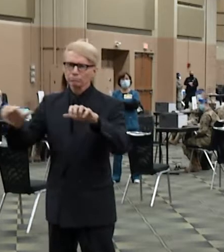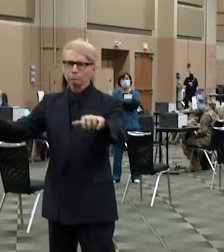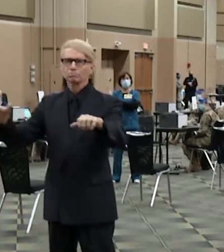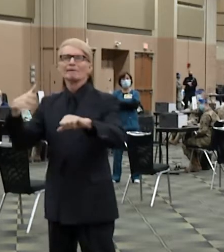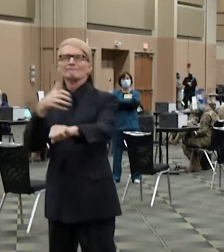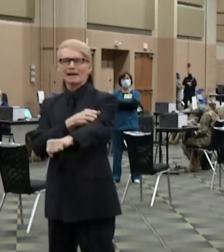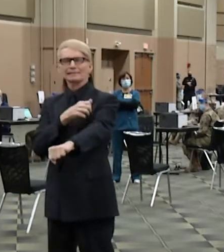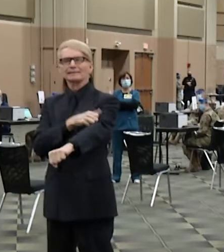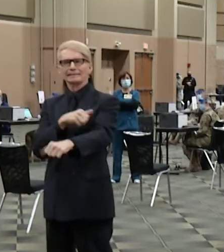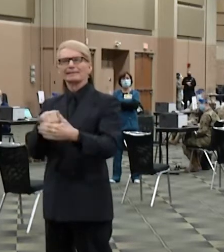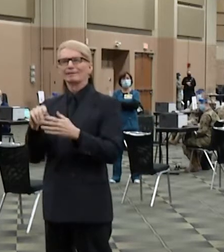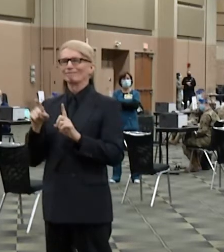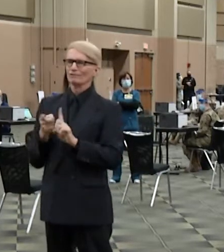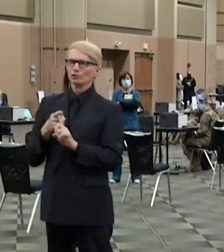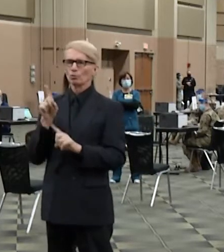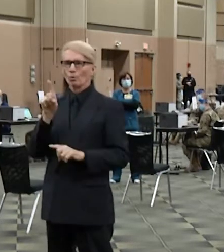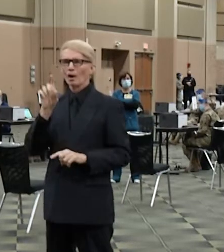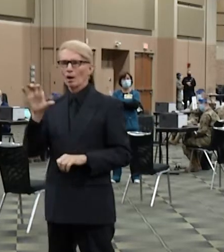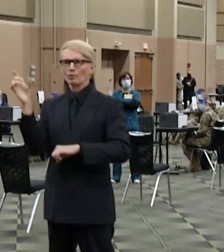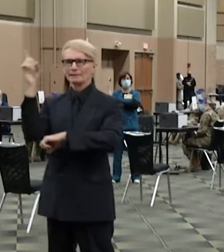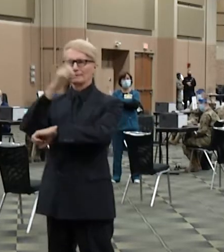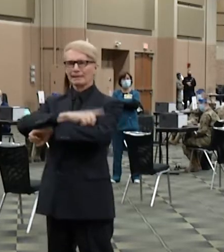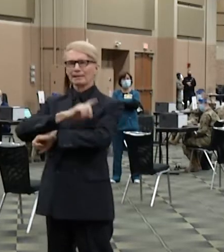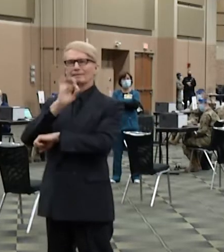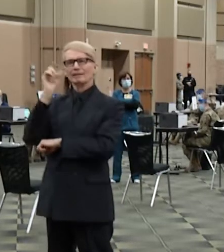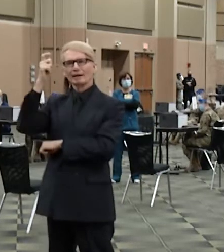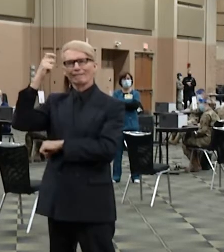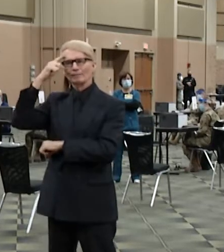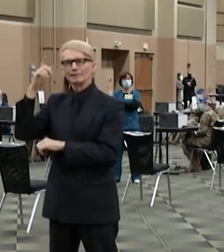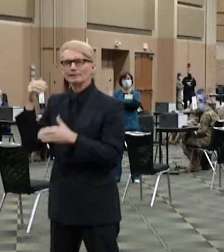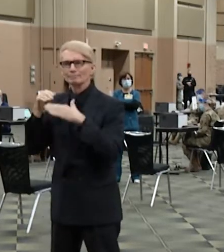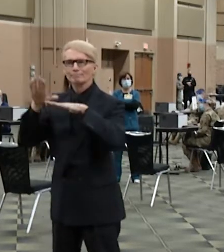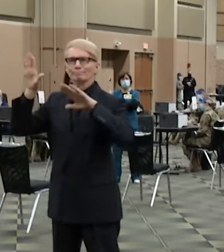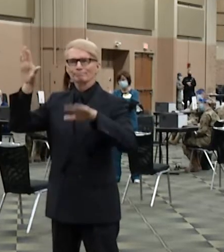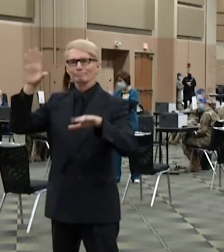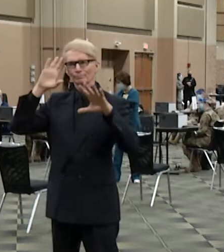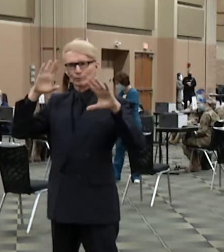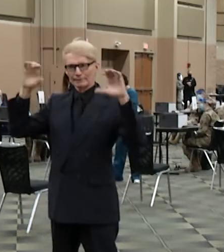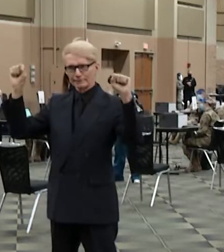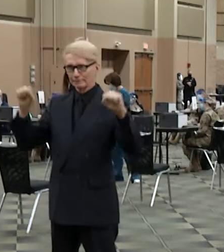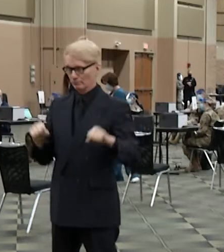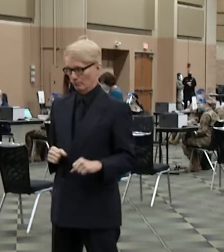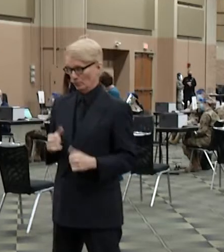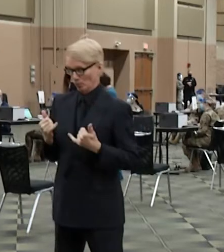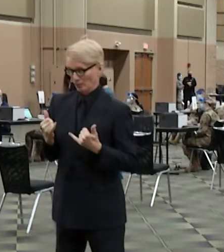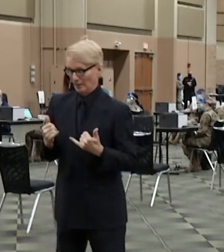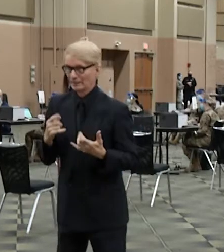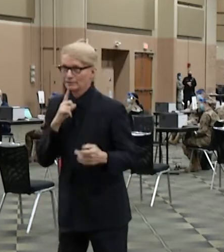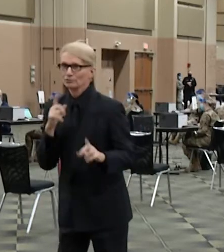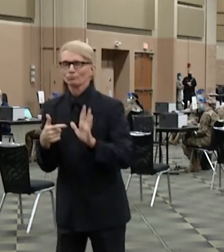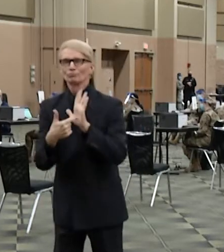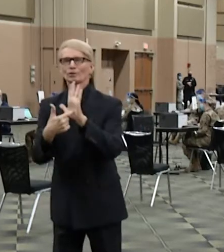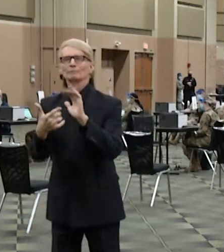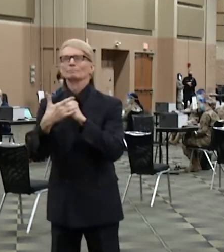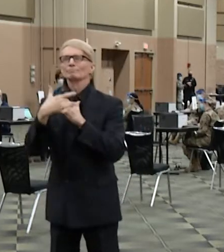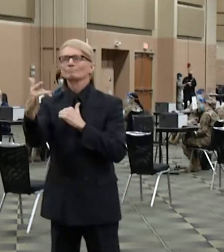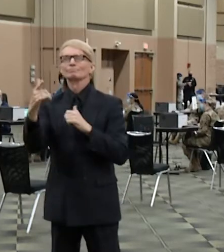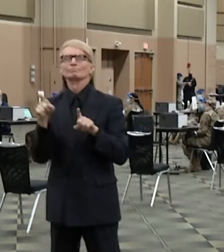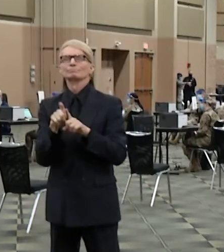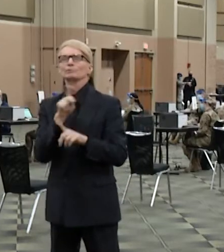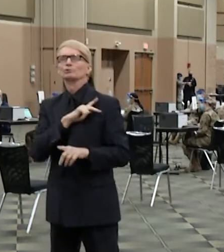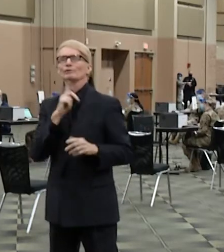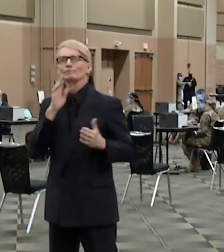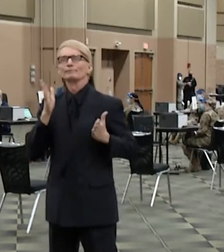Today is a hopeful day for our county and our state, but today also represents something personal for me. As a black